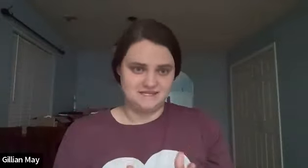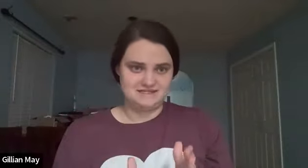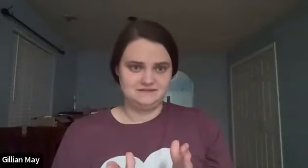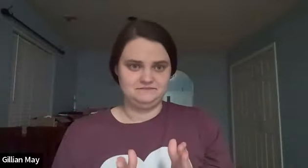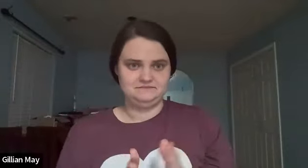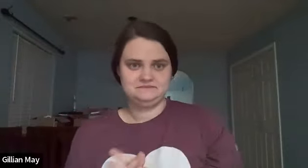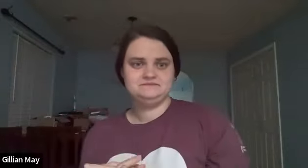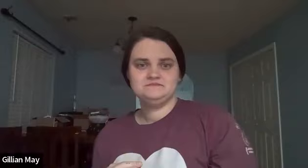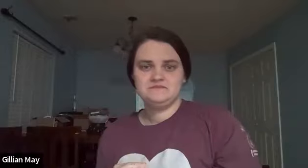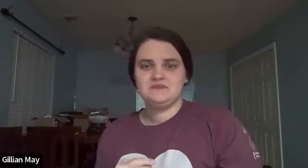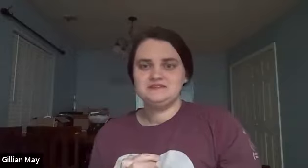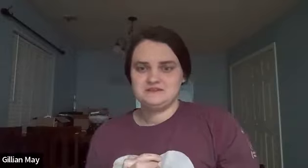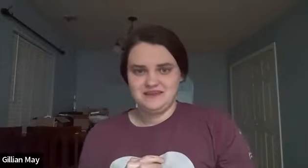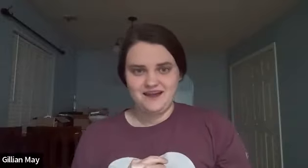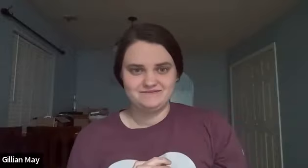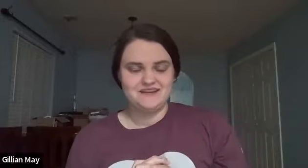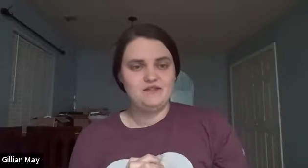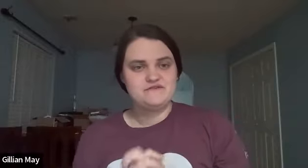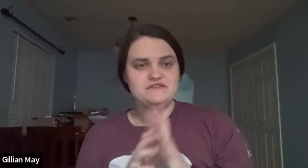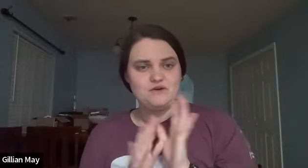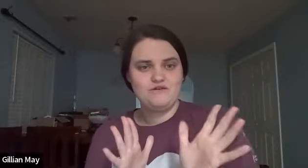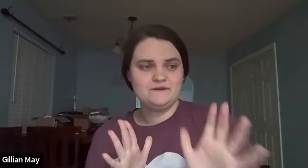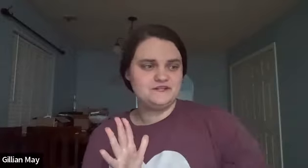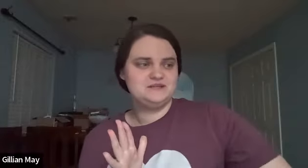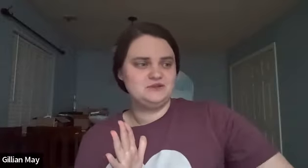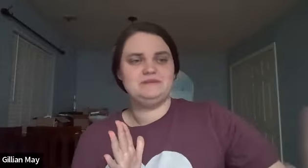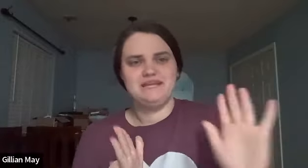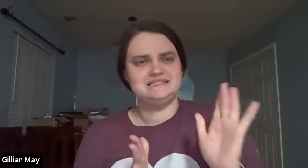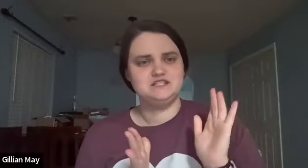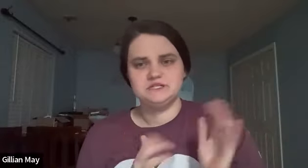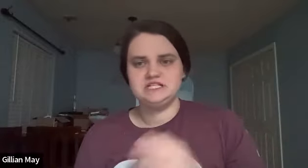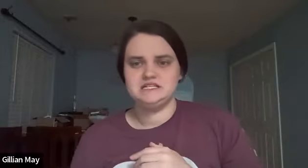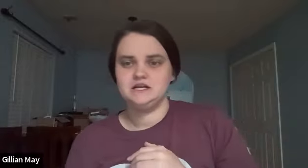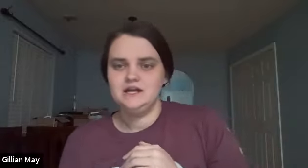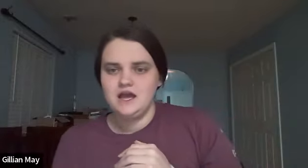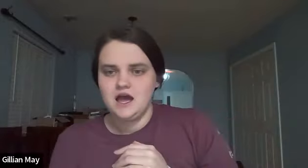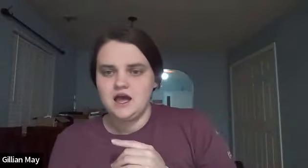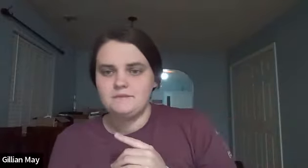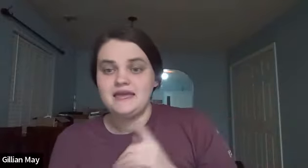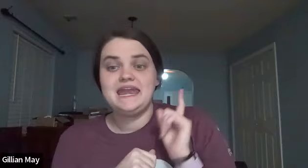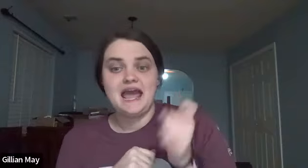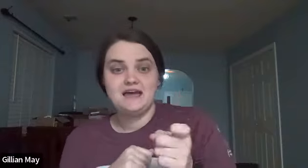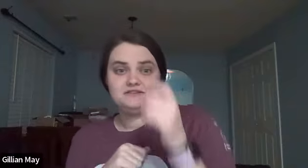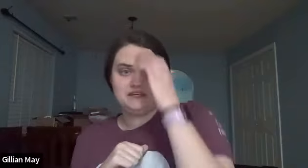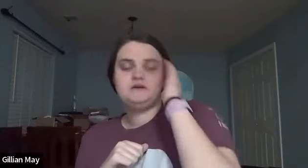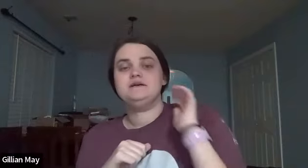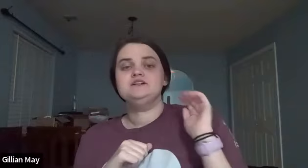Chemist. So yeah, I love that they're all very much similar. It makes it so much easier. An athlete. Okay, so